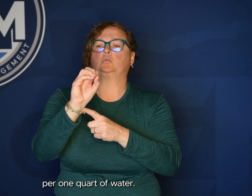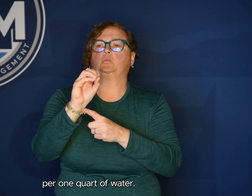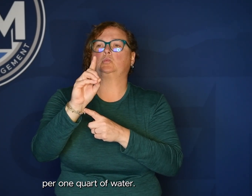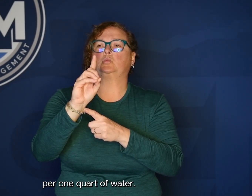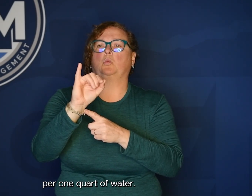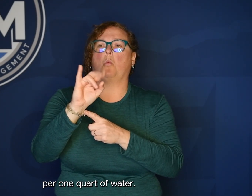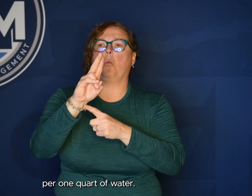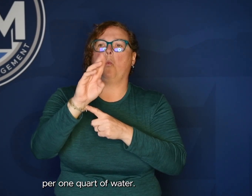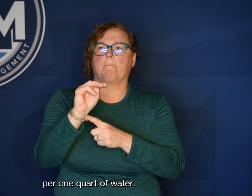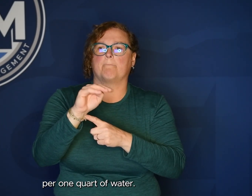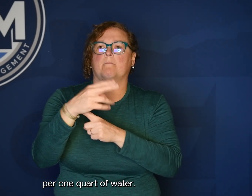water.